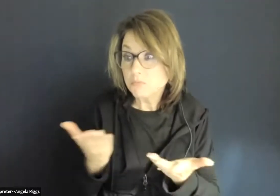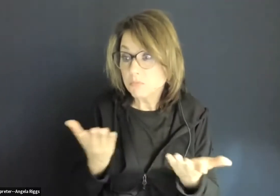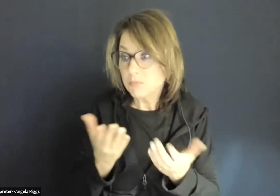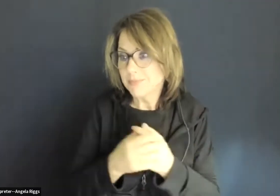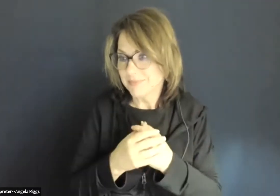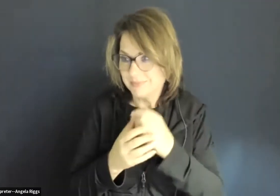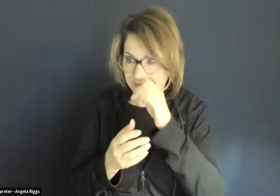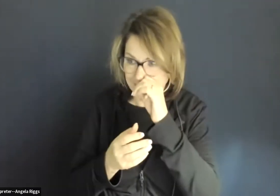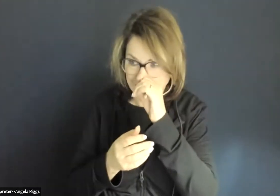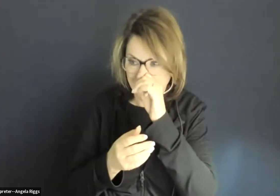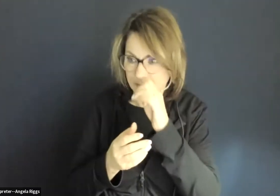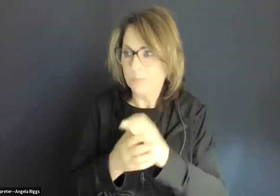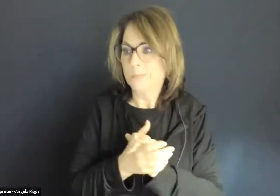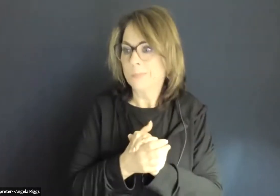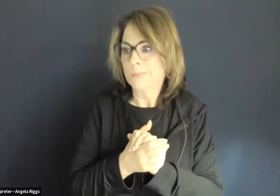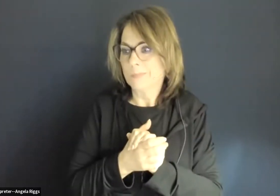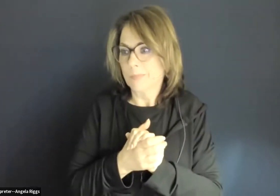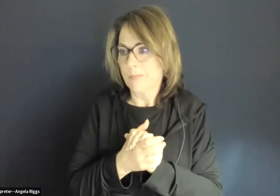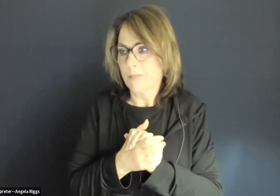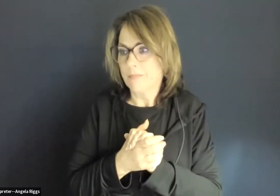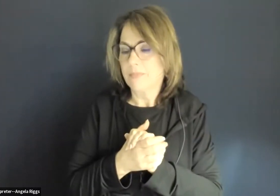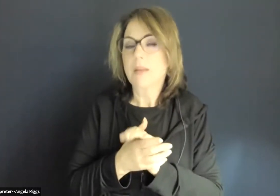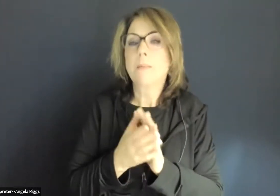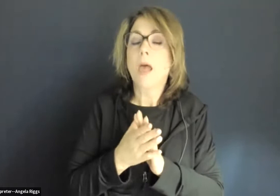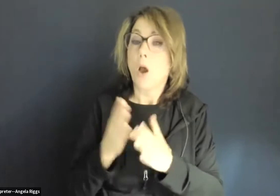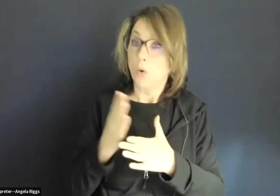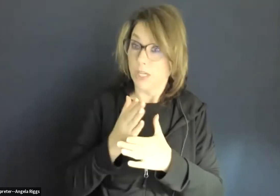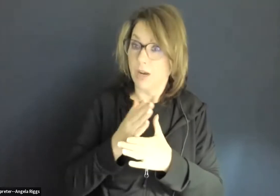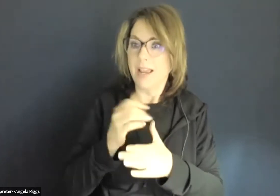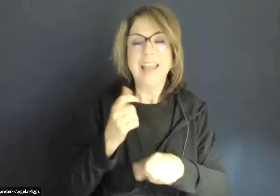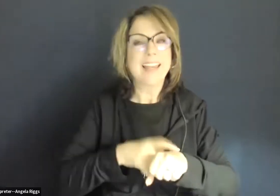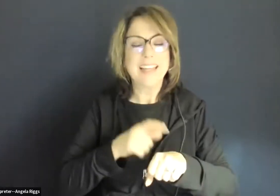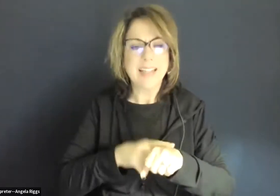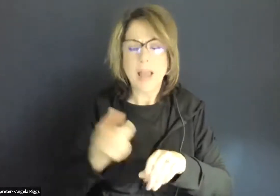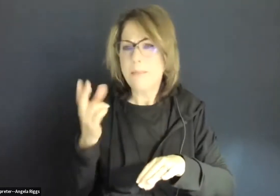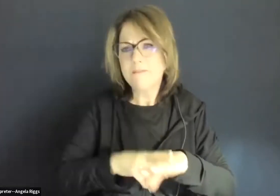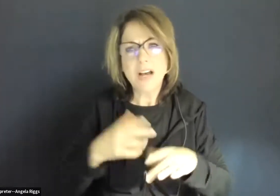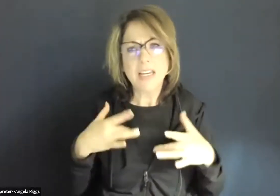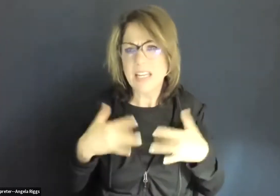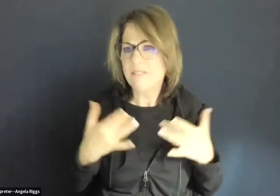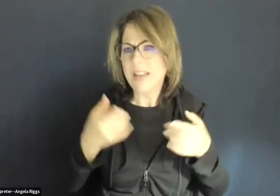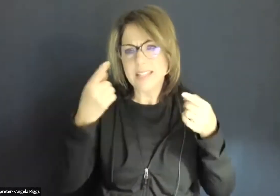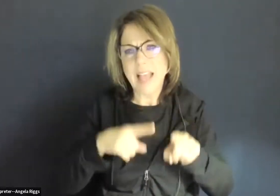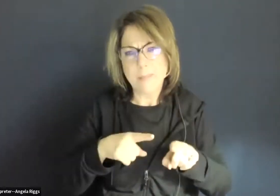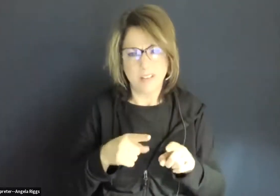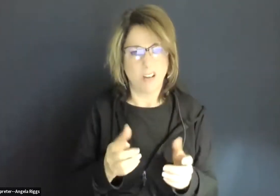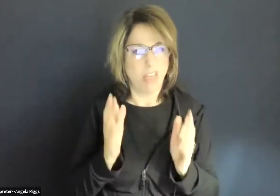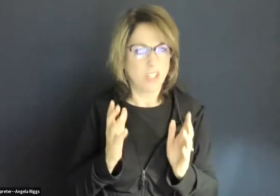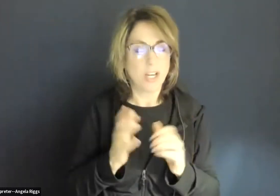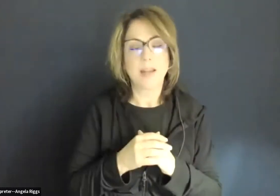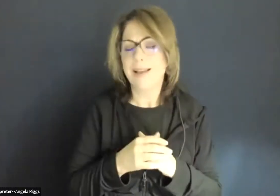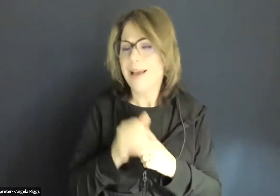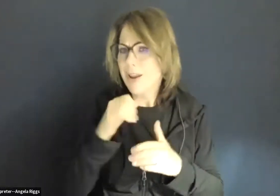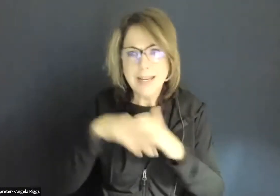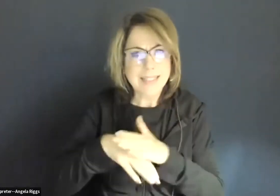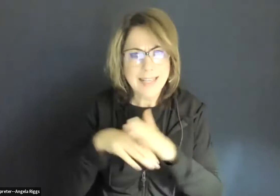We have a share. Anytime fun events happen and they are inaccessible, it makes me